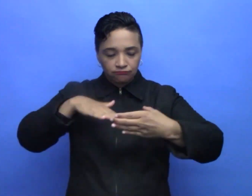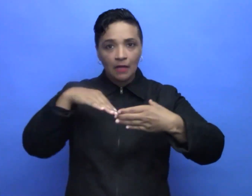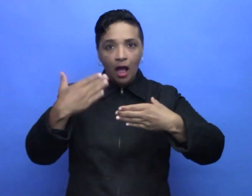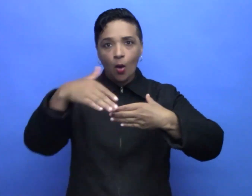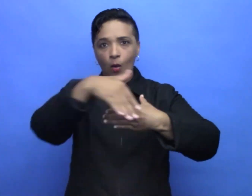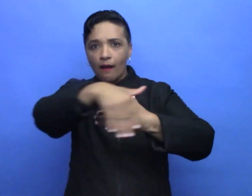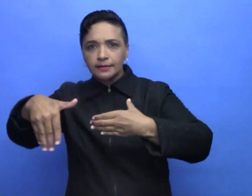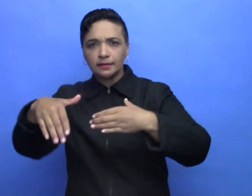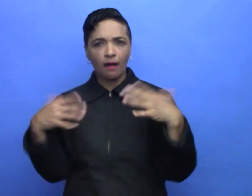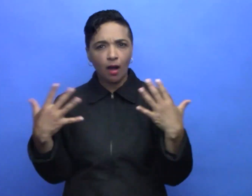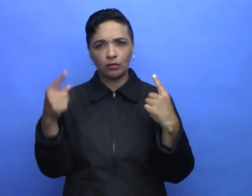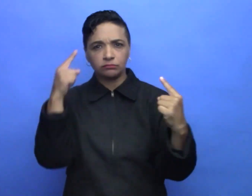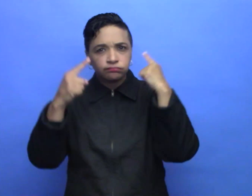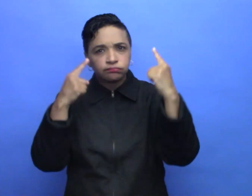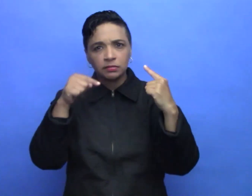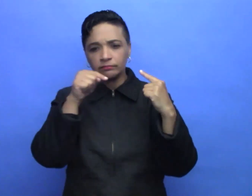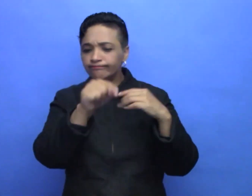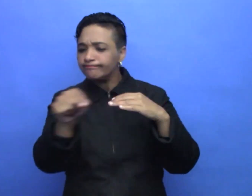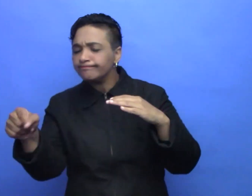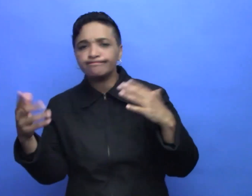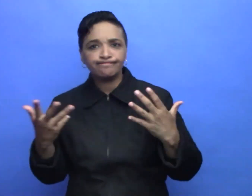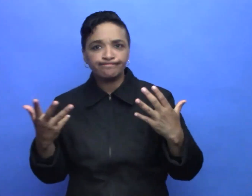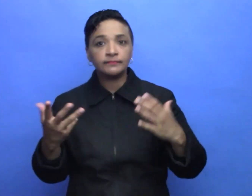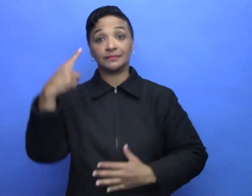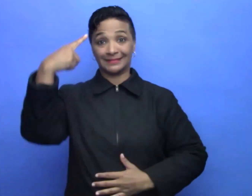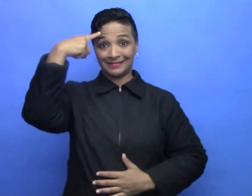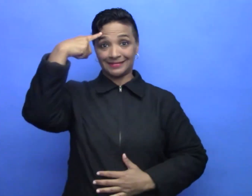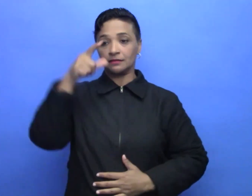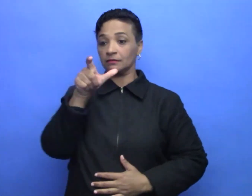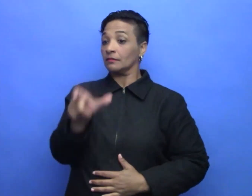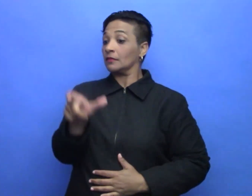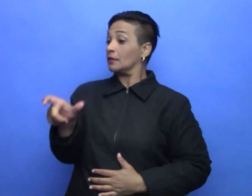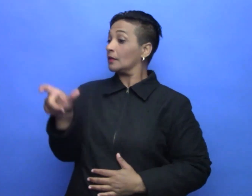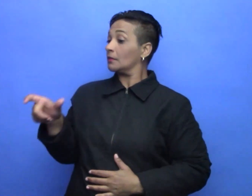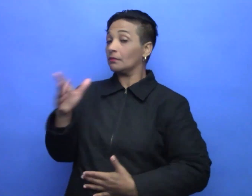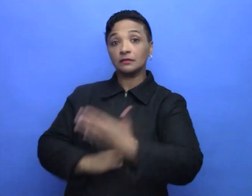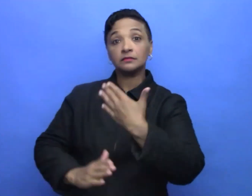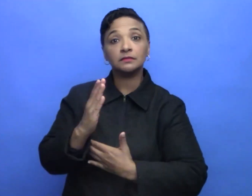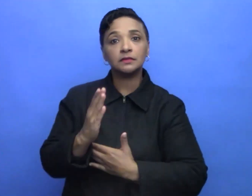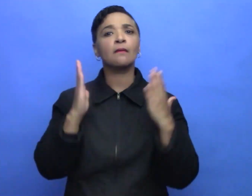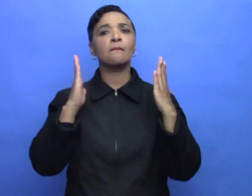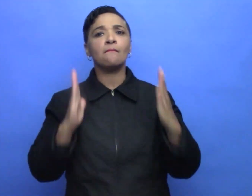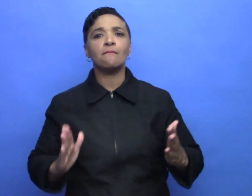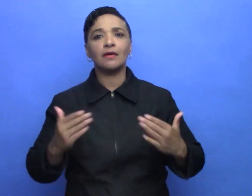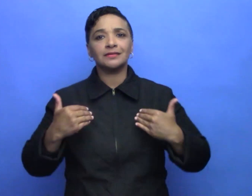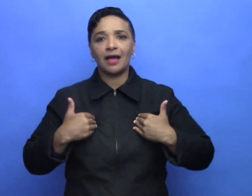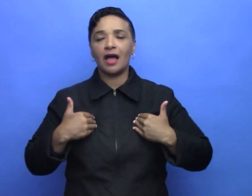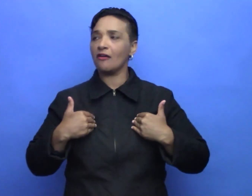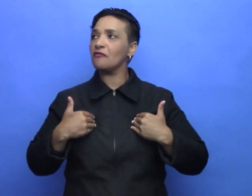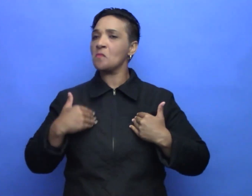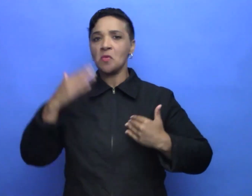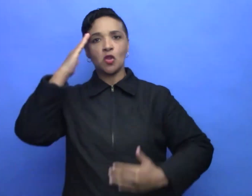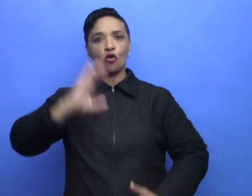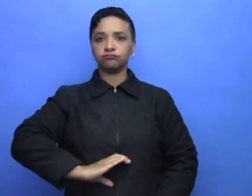internal factors that persons with disabilities should have the necessary high self-esteem